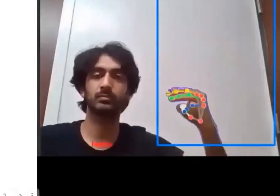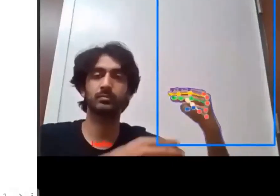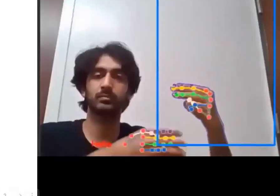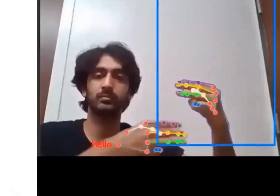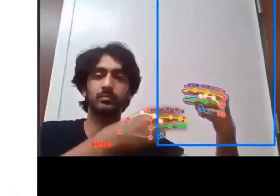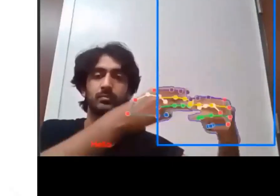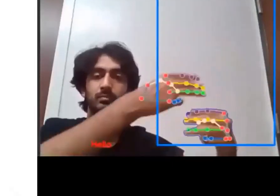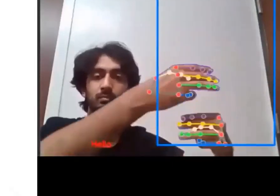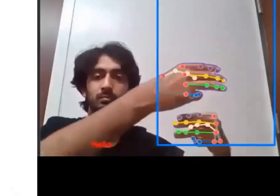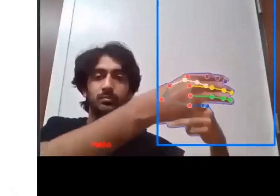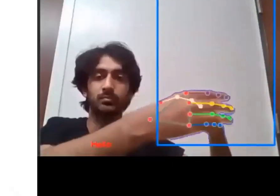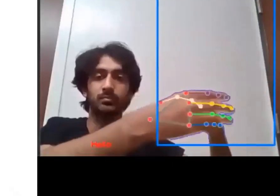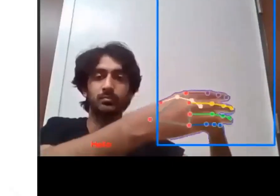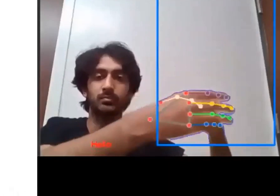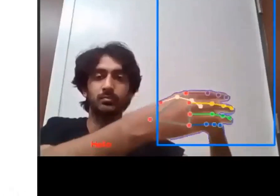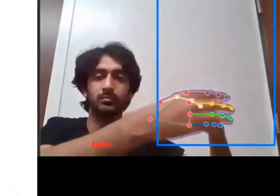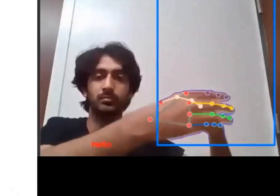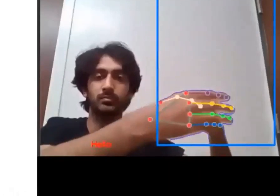Hello,